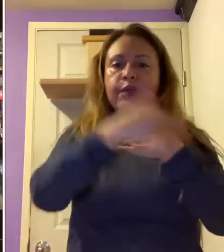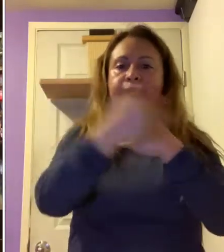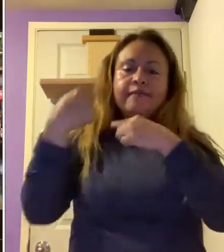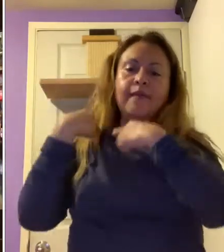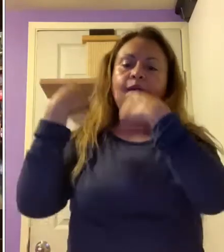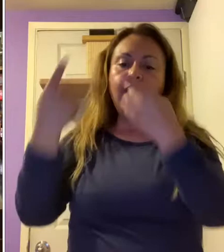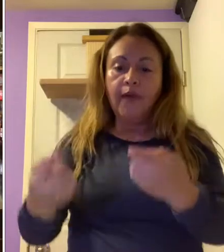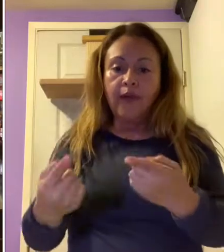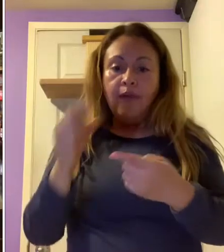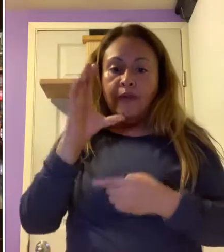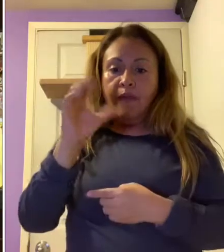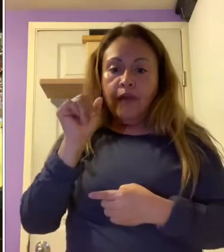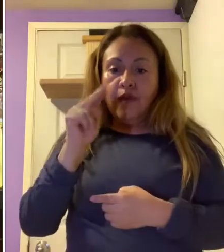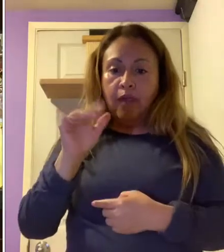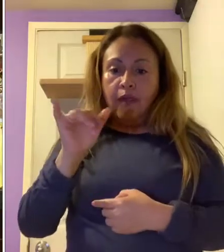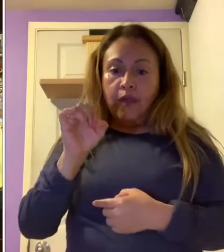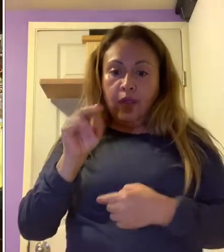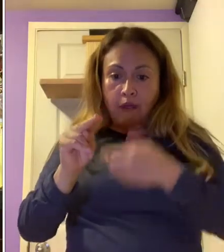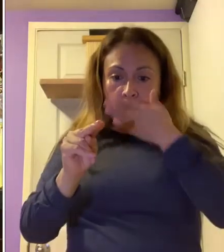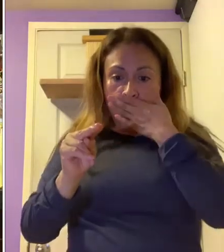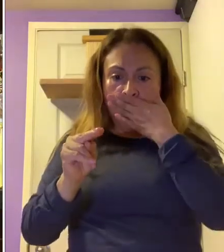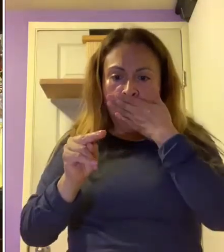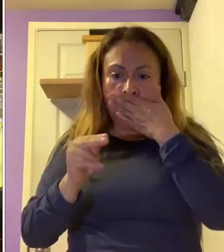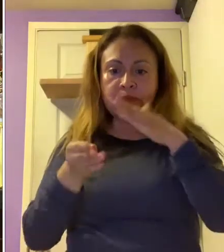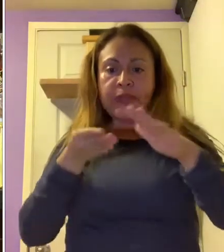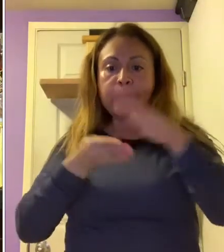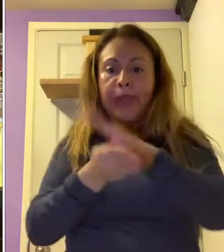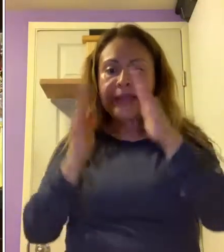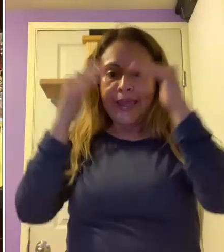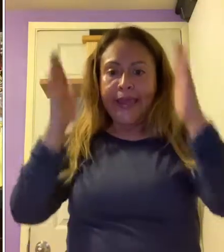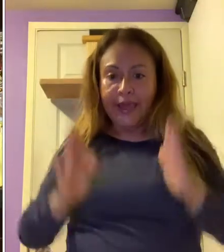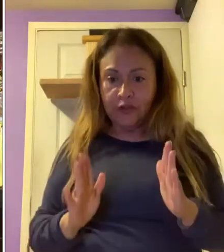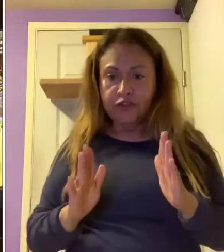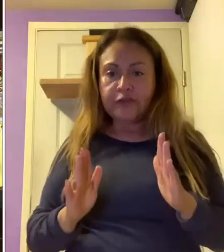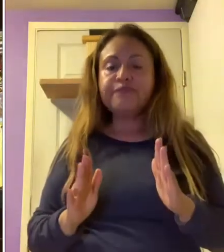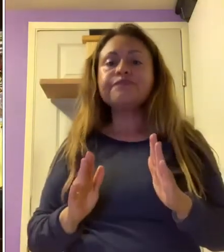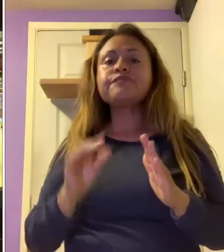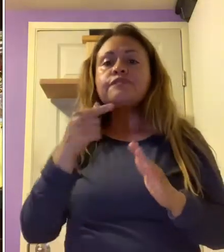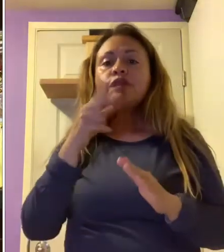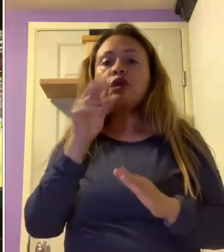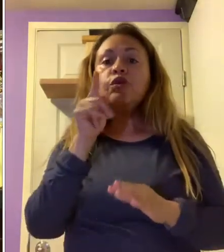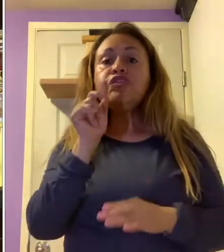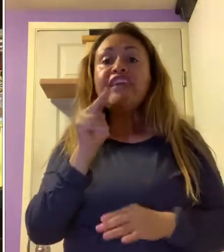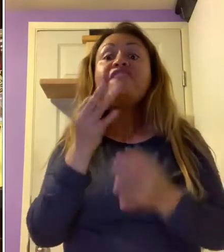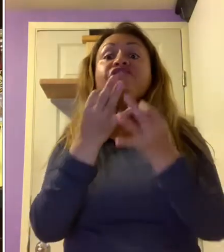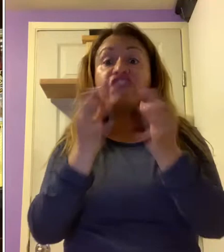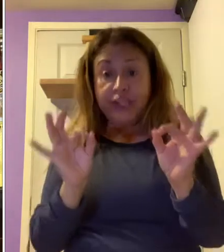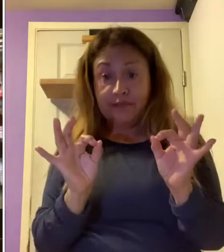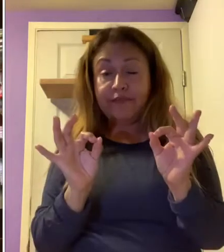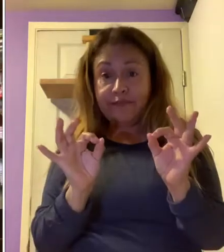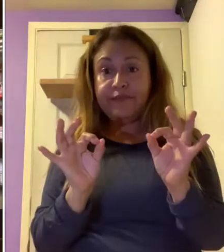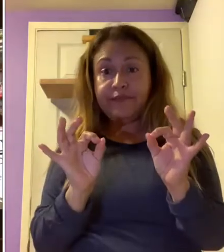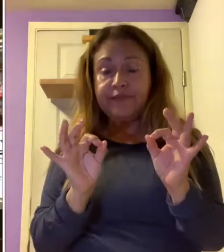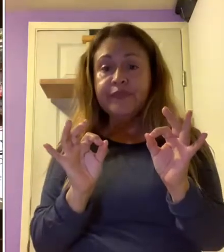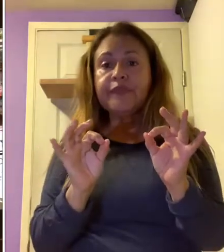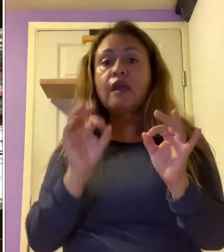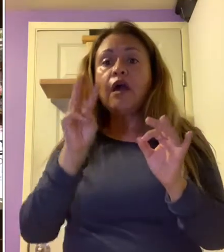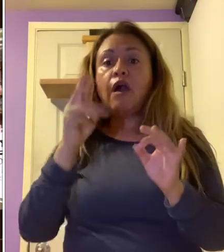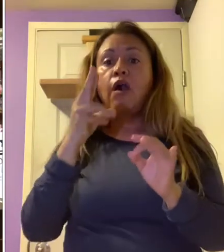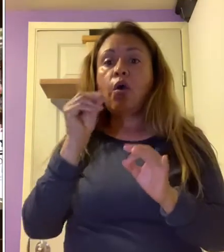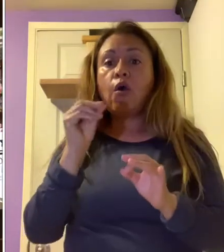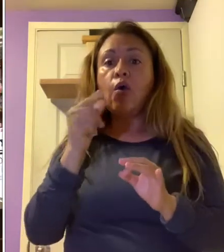in the land. It's Canyon Bakehouse. They keep it in the freezer section because there's no preservatives. It's made, you guys,